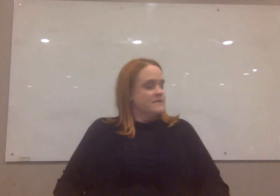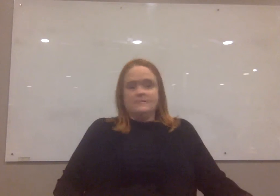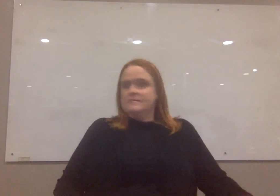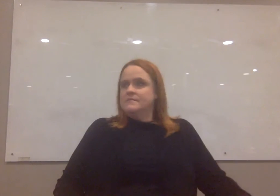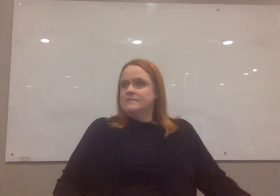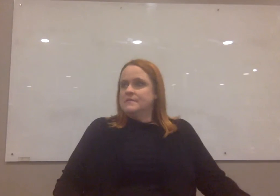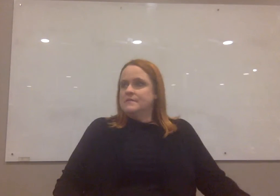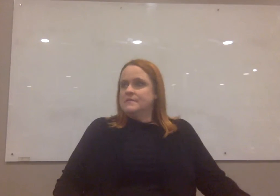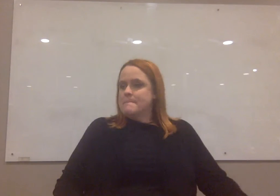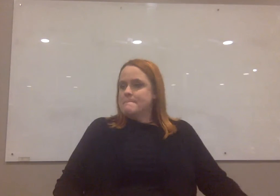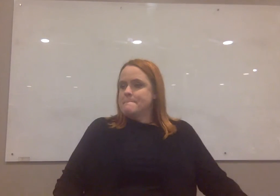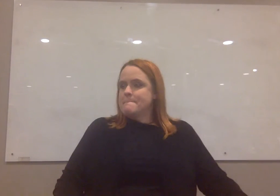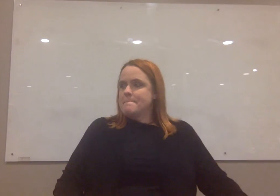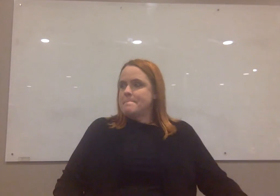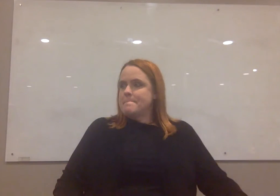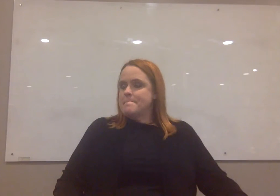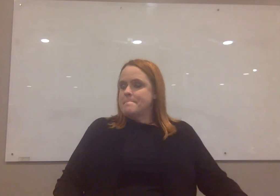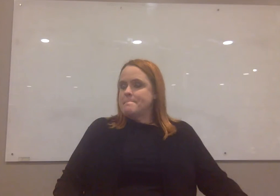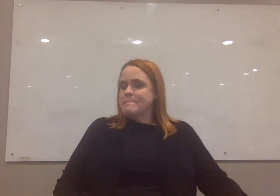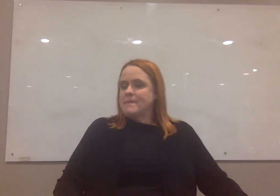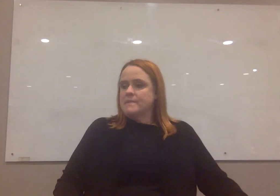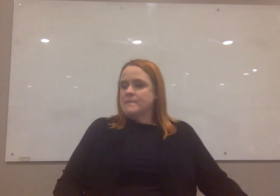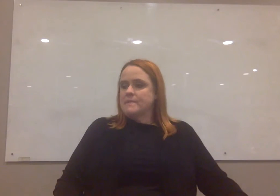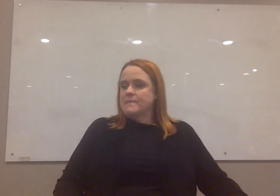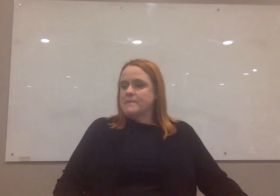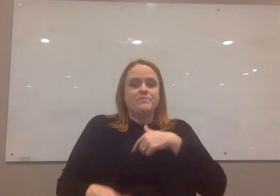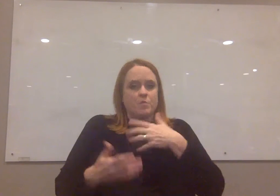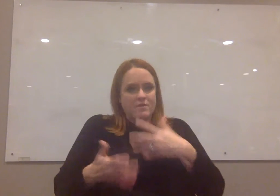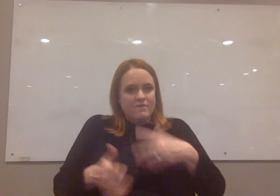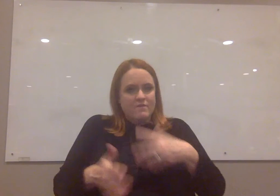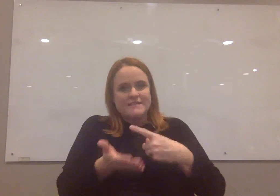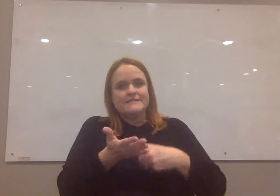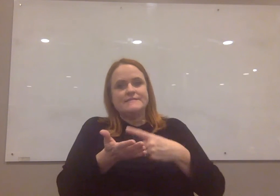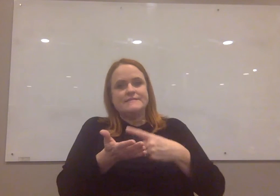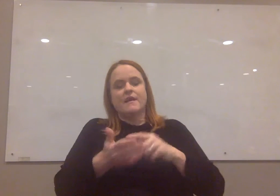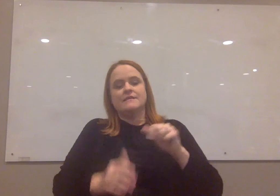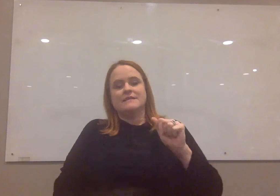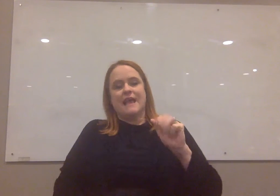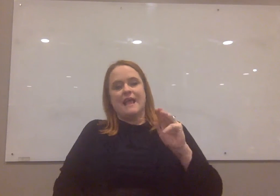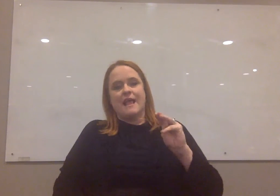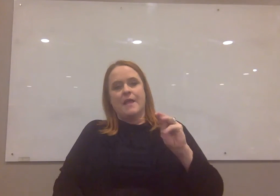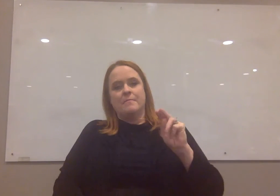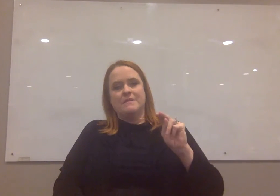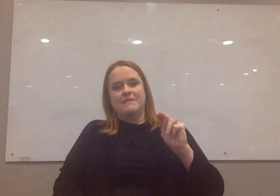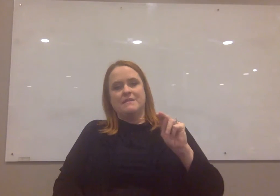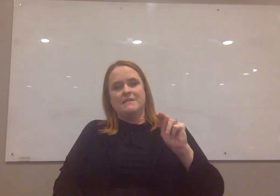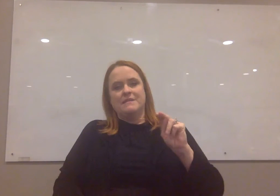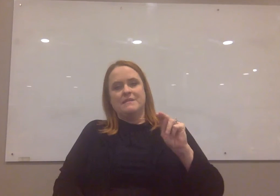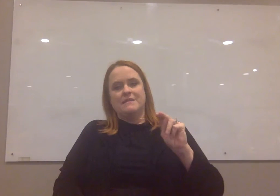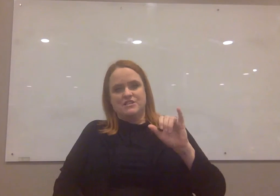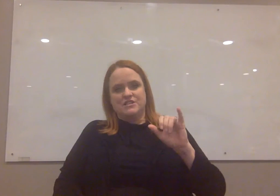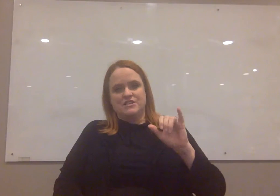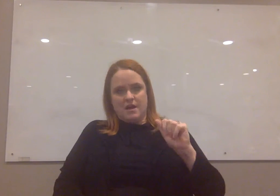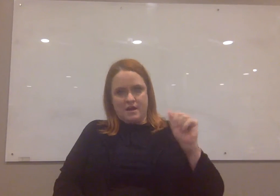So we already covered the discussion of amnesia and ETS and React relative to Redis, so that covers all my